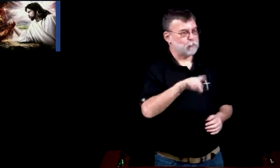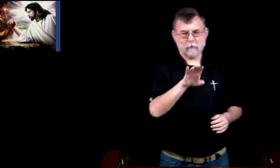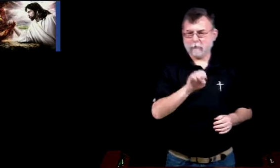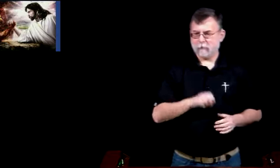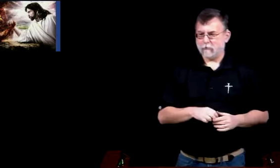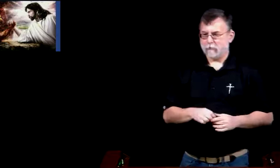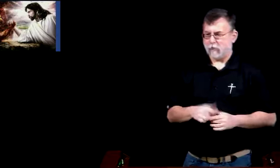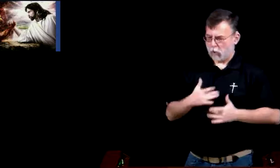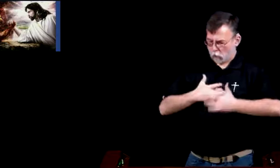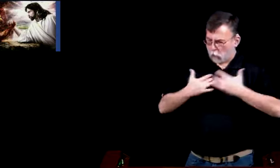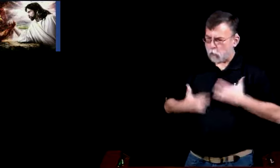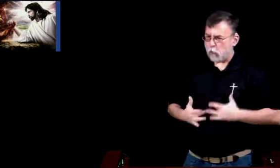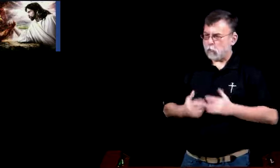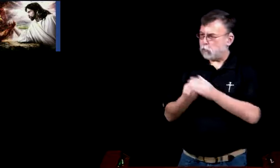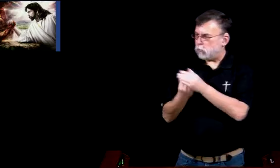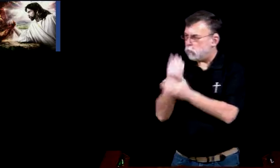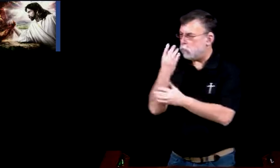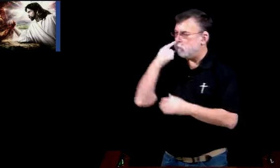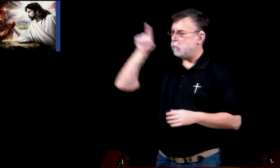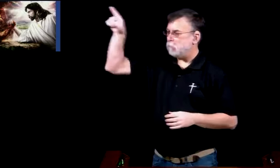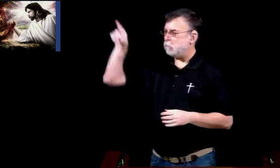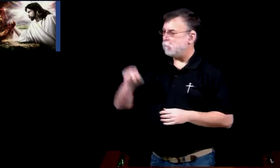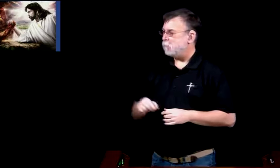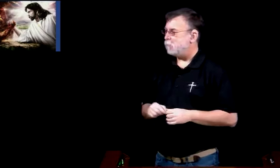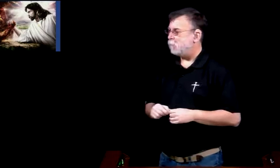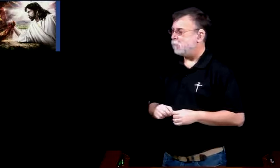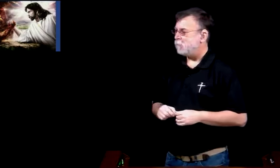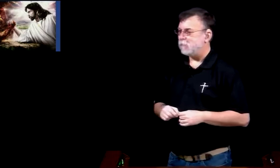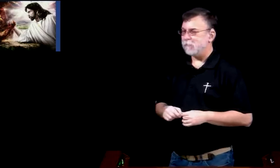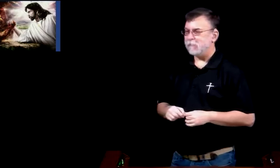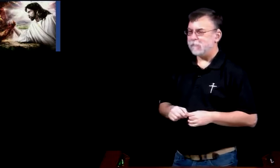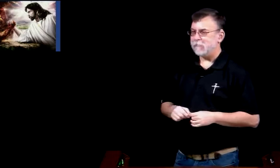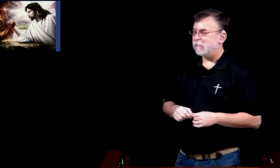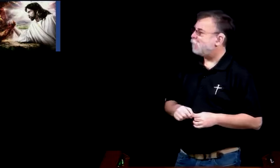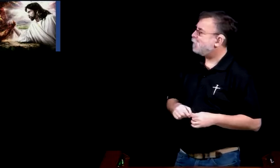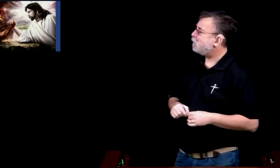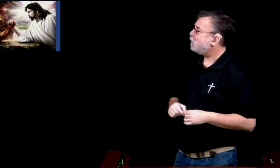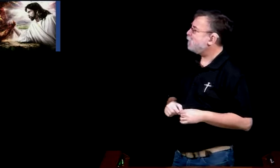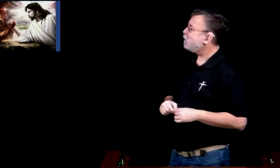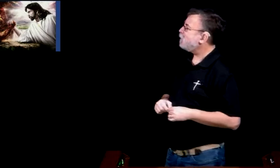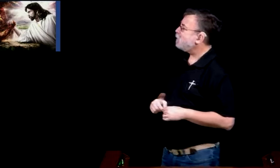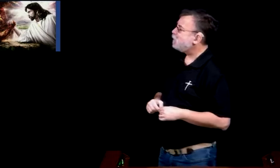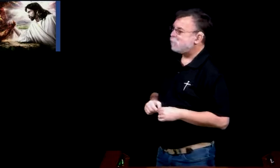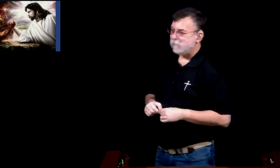and we're cheering for Jesus, or we should be. And our hearts should be growing and thriving for him.